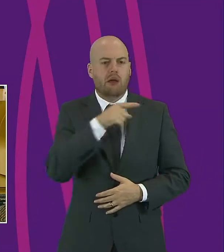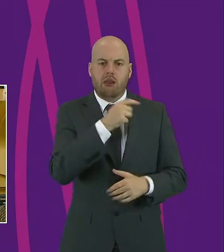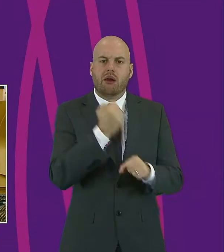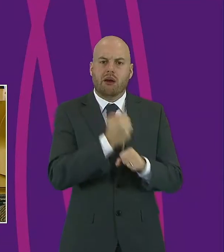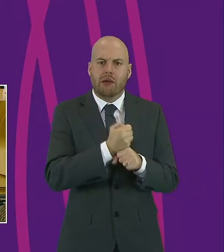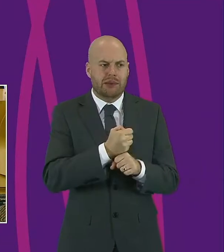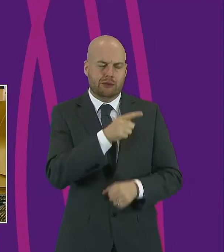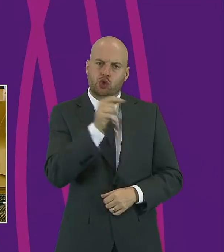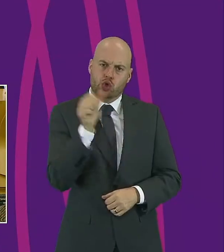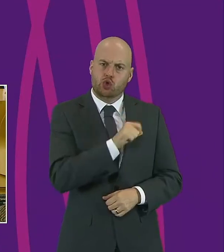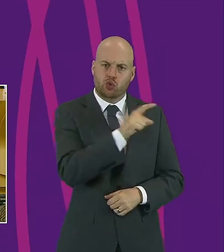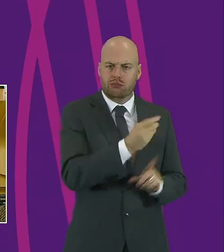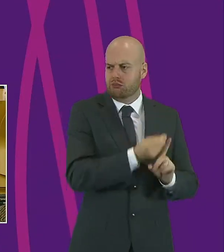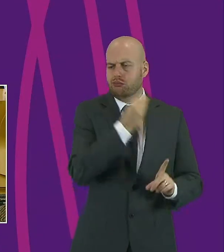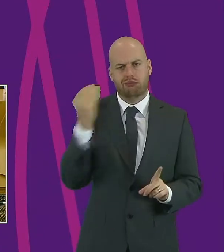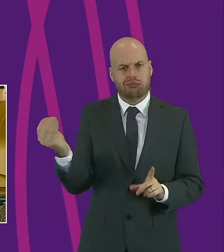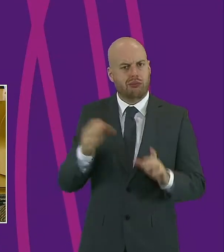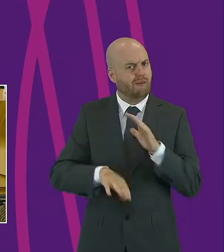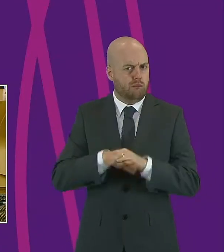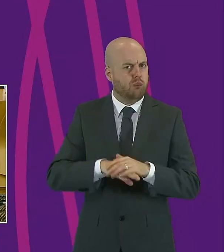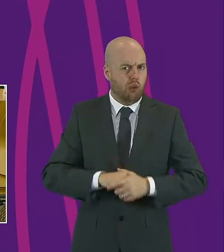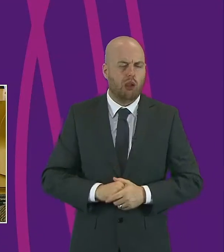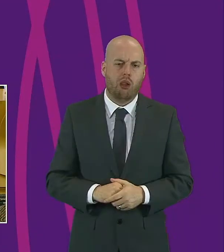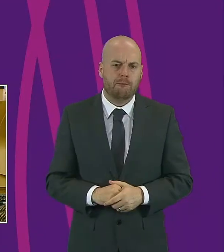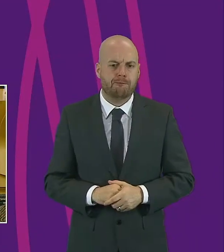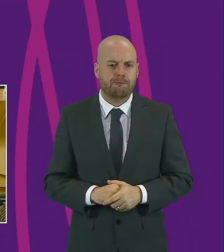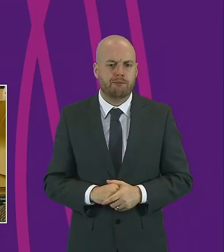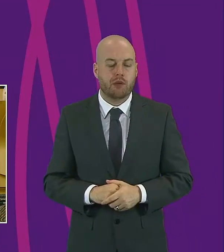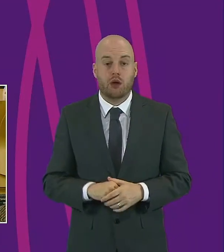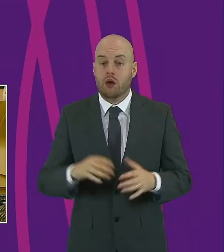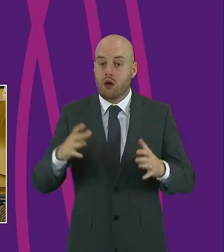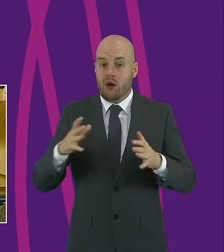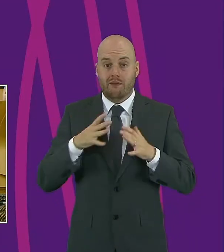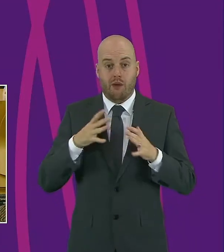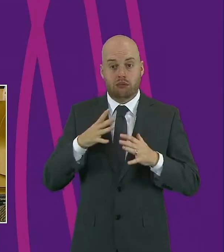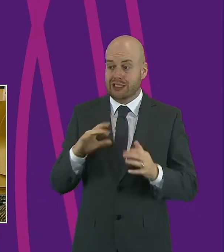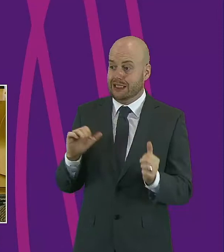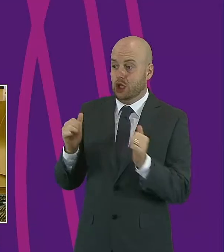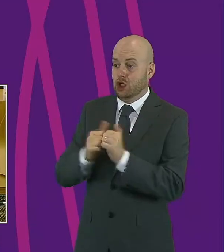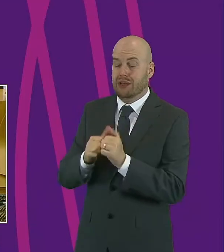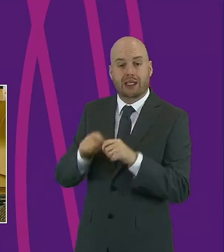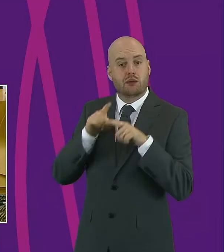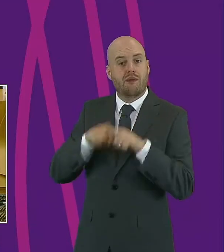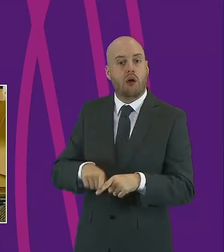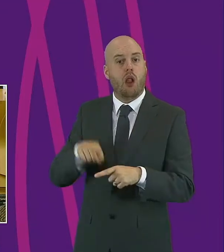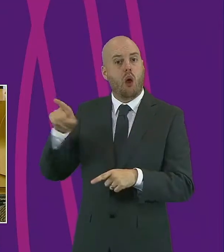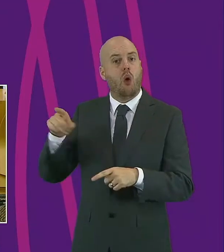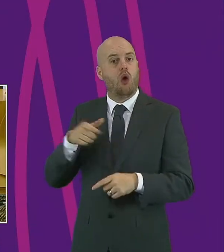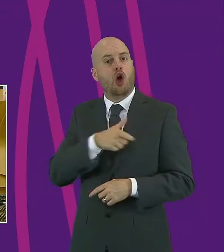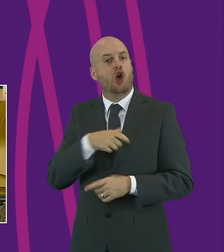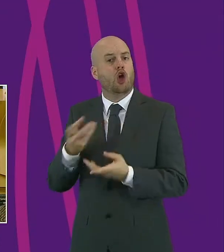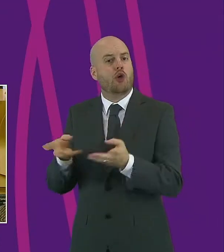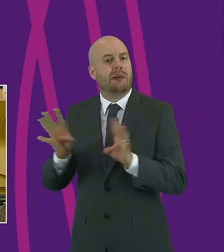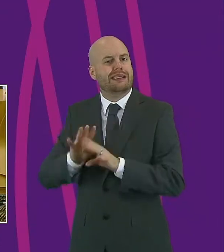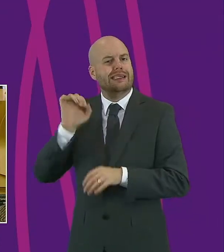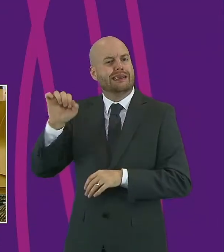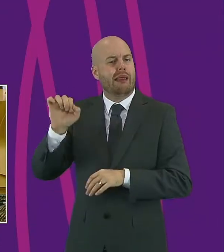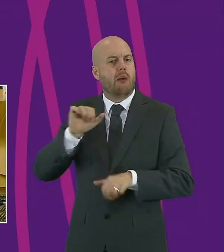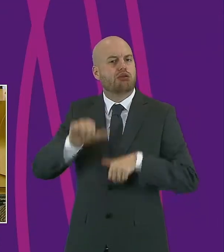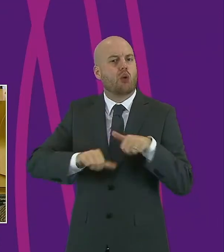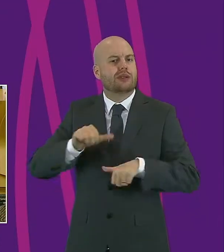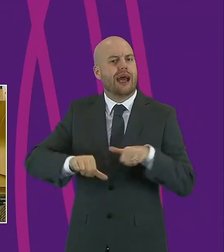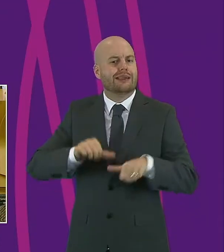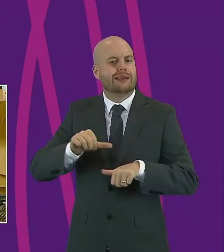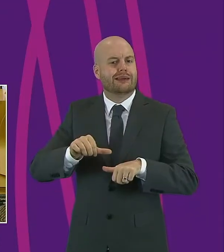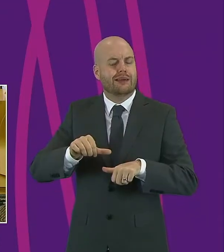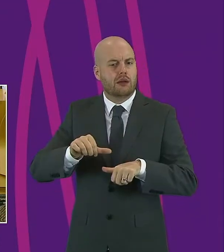am absolutely committed to abiding by this committee's processes. You know, sometimes I wonder if everybody is that